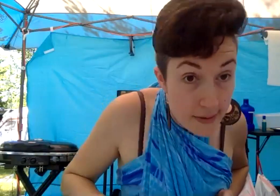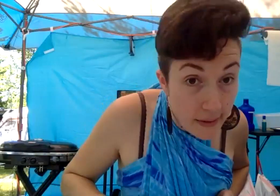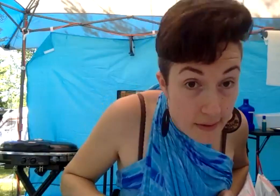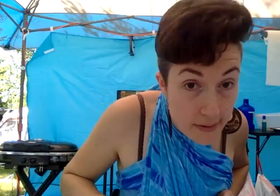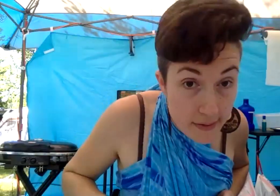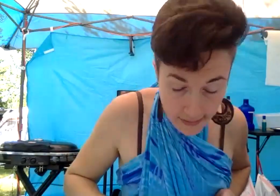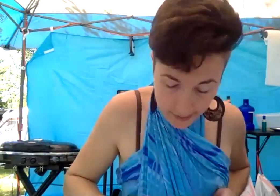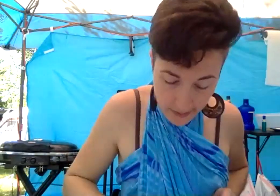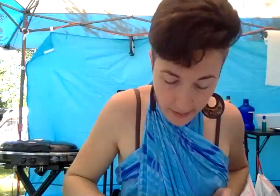Six.